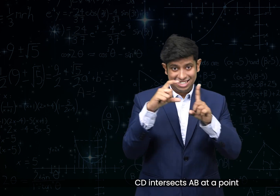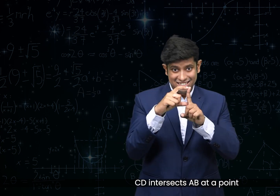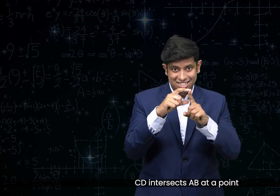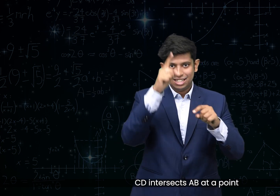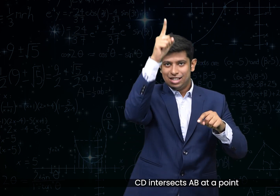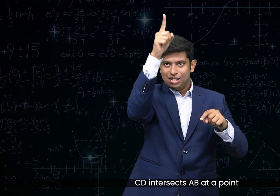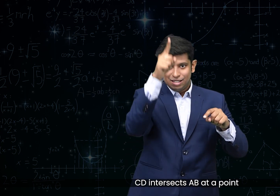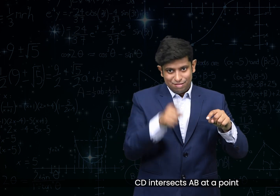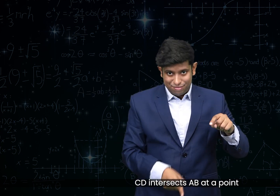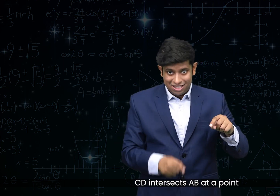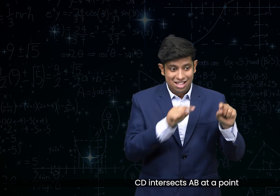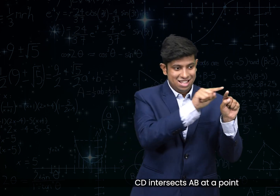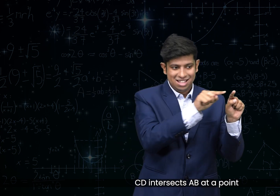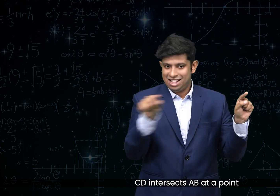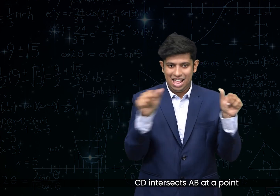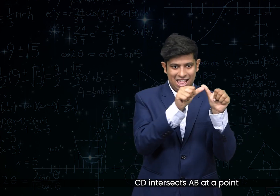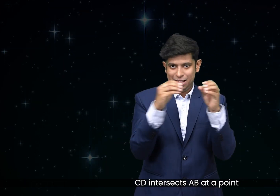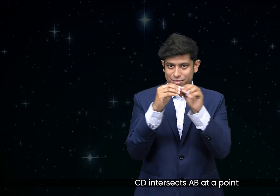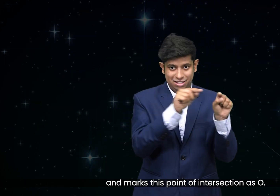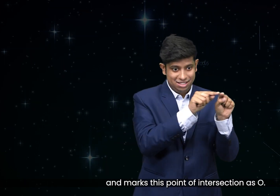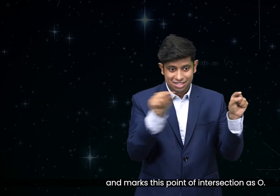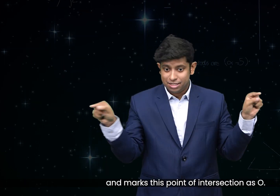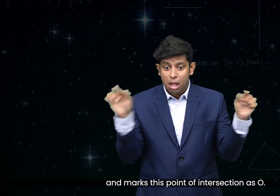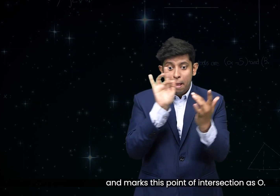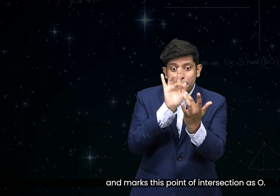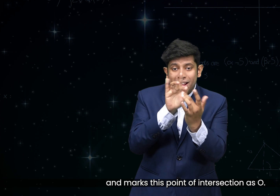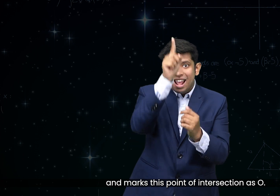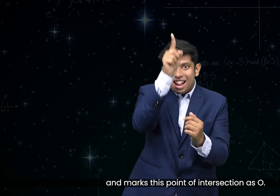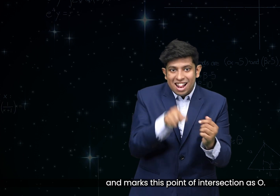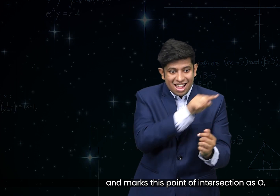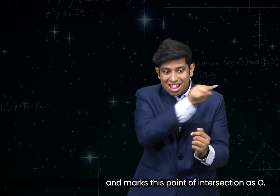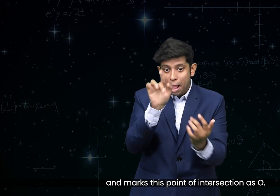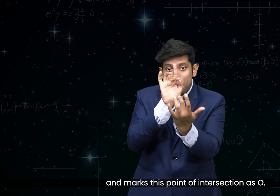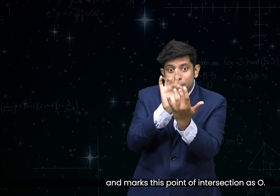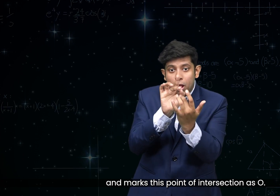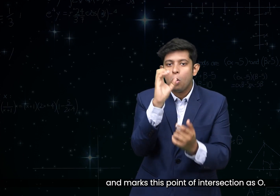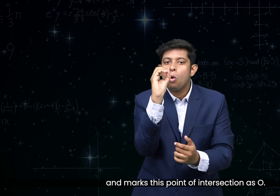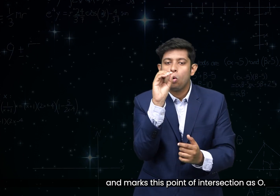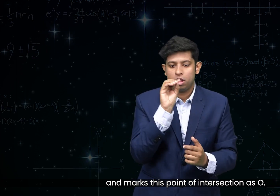CD intersects AB at a point and mark this point of intersection as O.